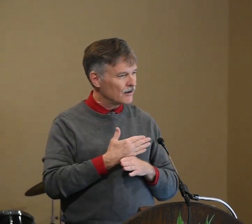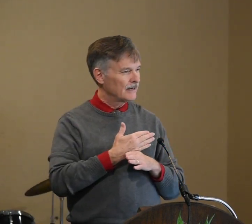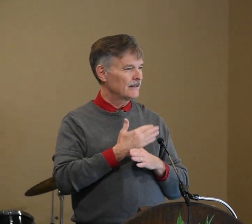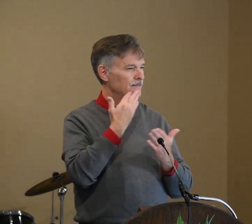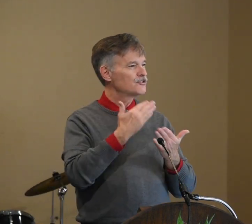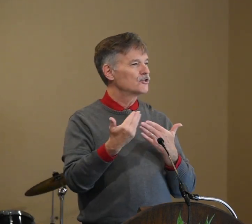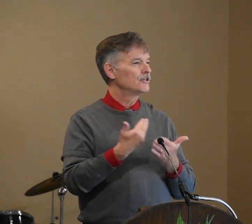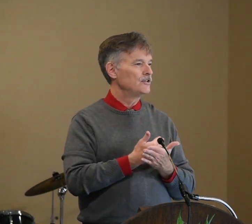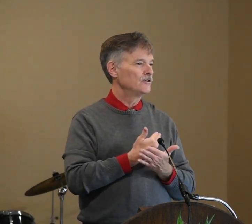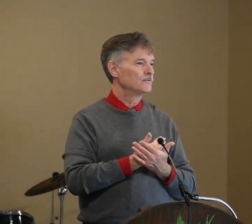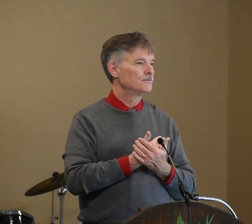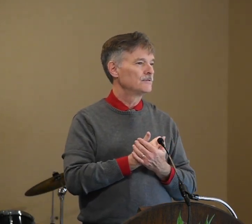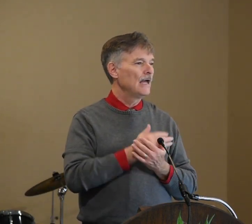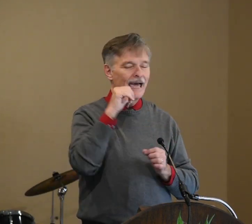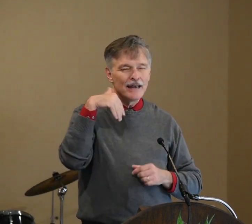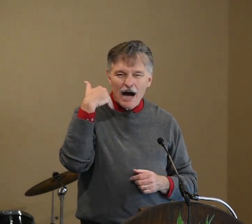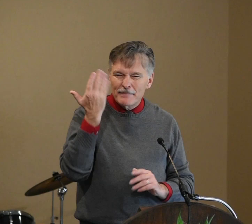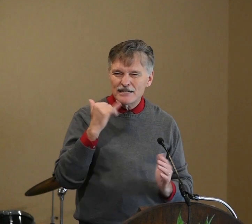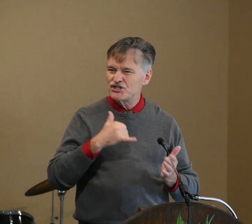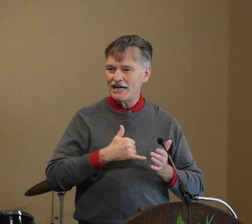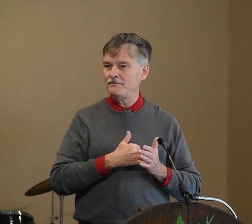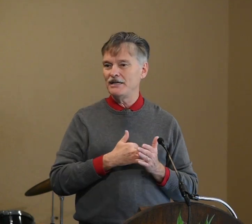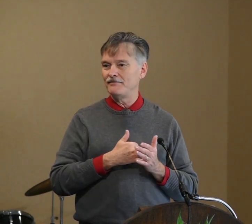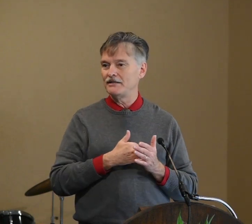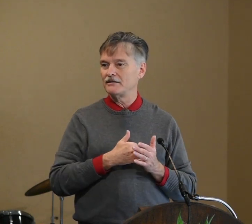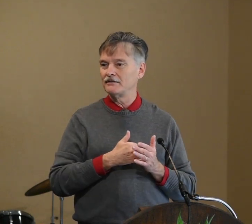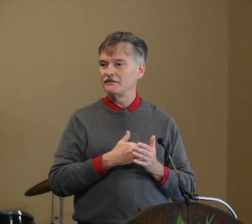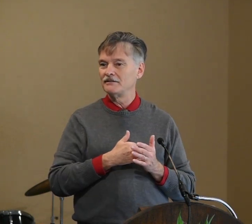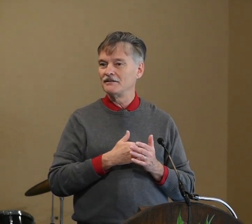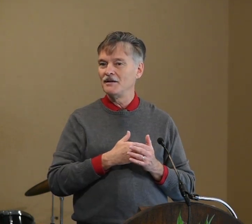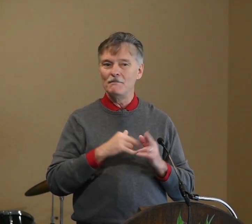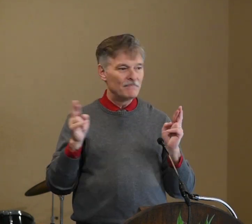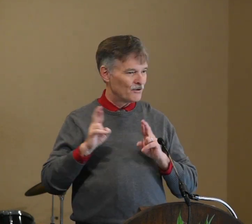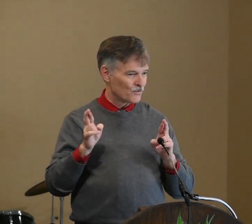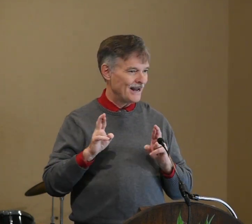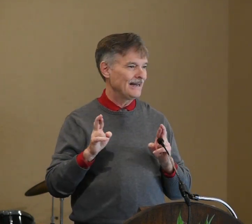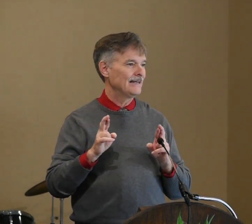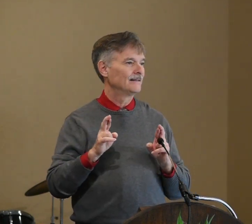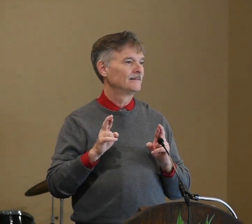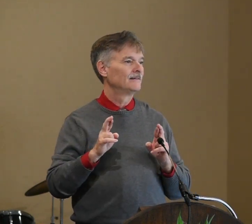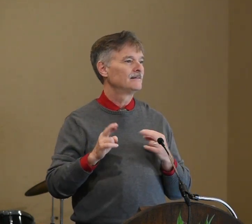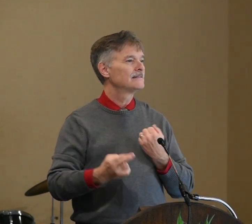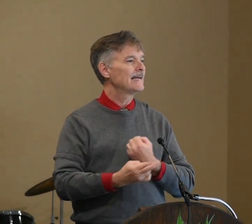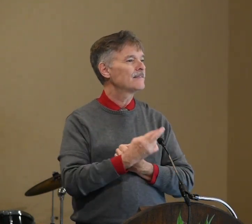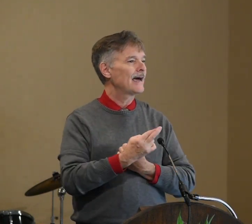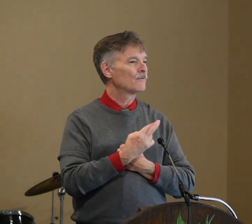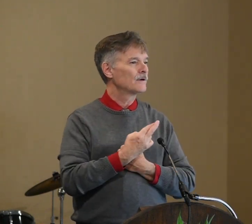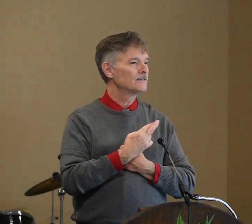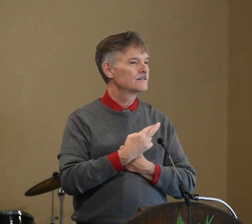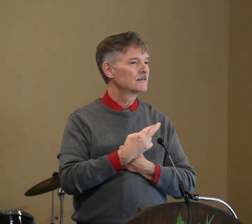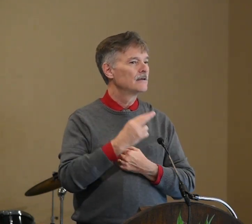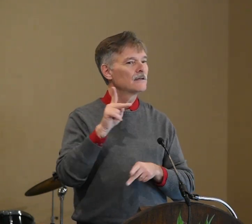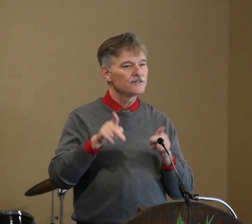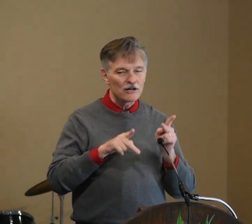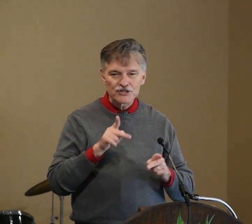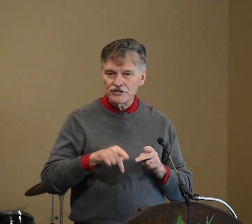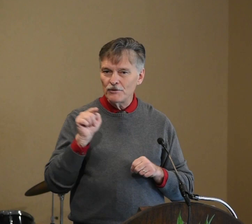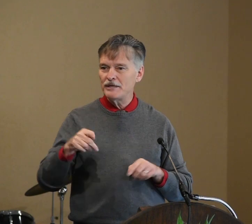sharing this good news and not be ashamed of it, but ready to take that risk, because there are still